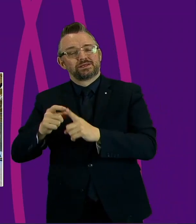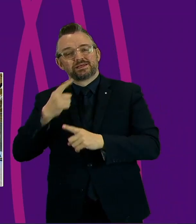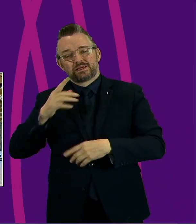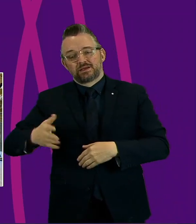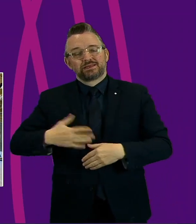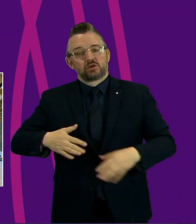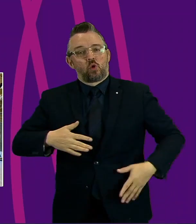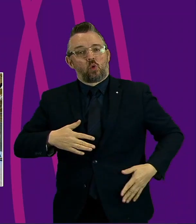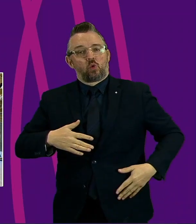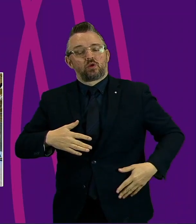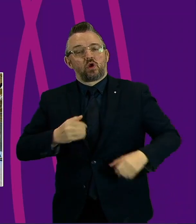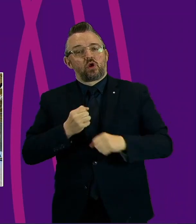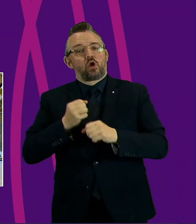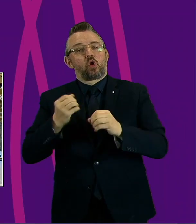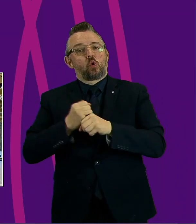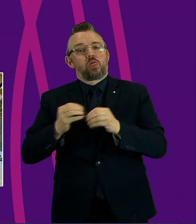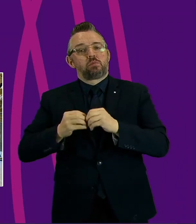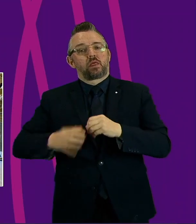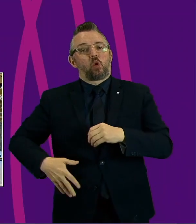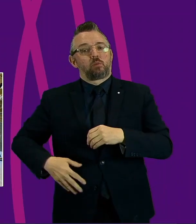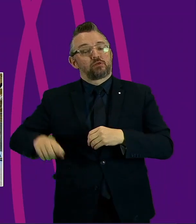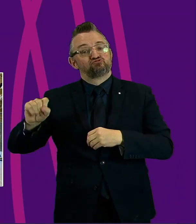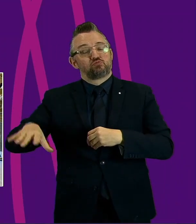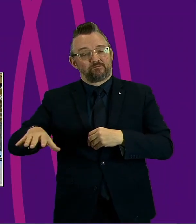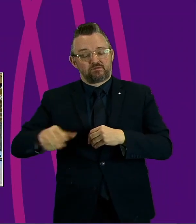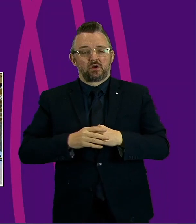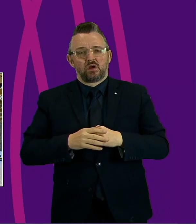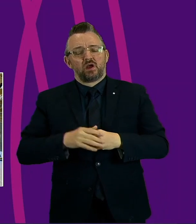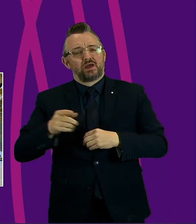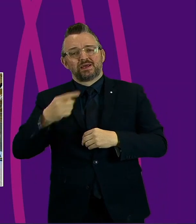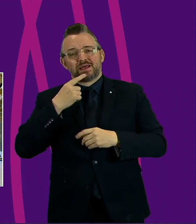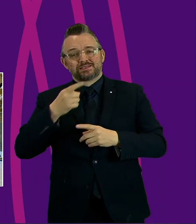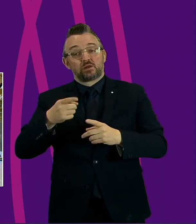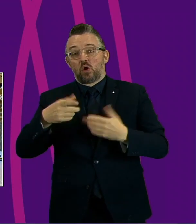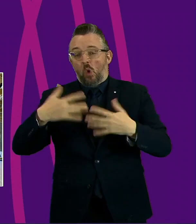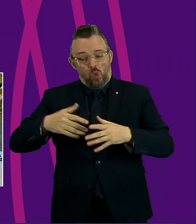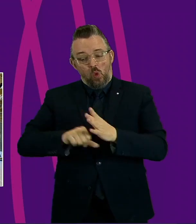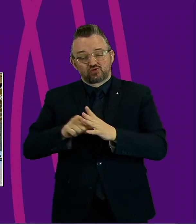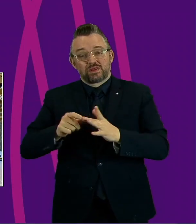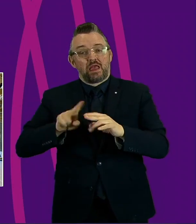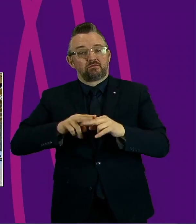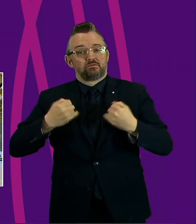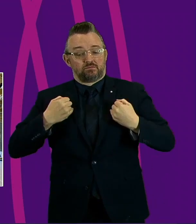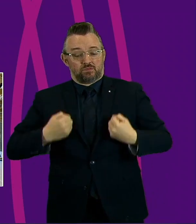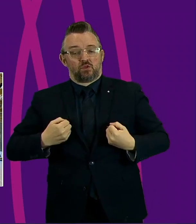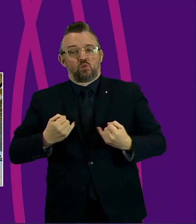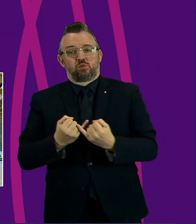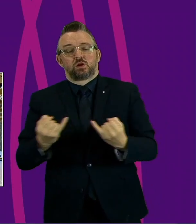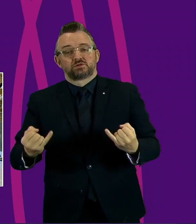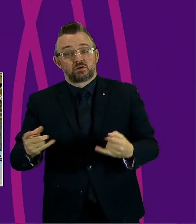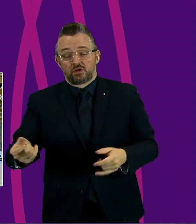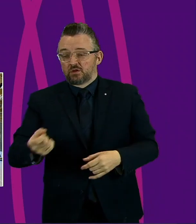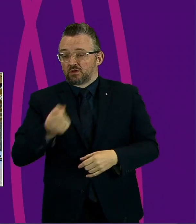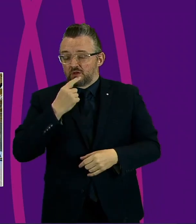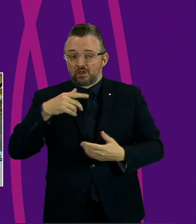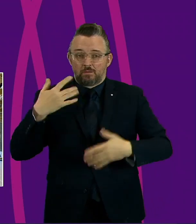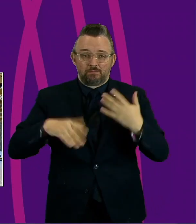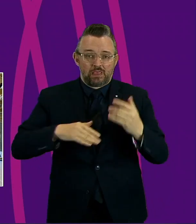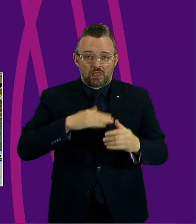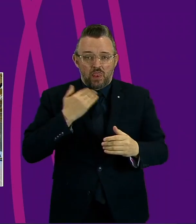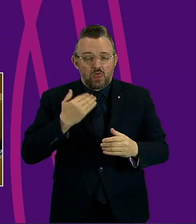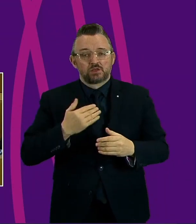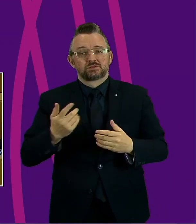have the operation if her health gets much worse and it becomes an urgent procedure. She's on painkillers and